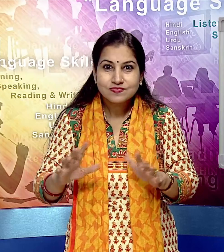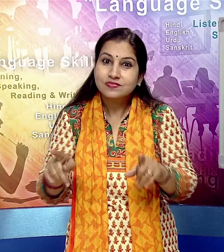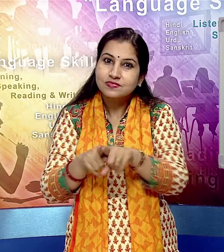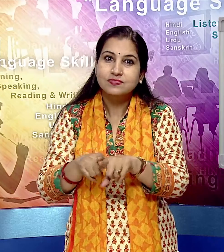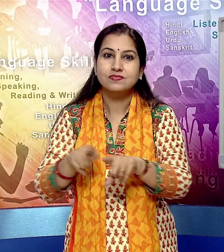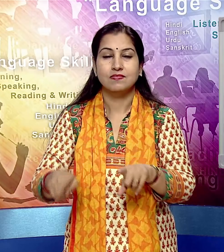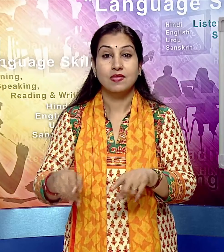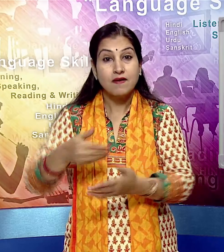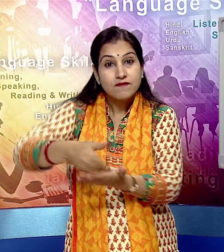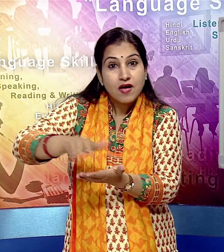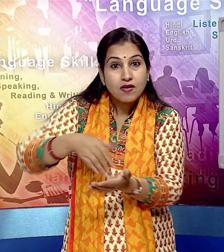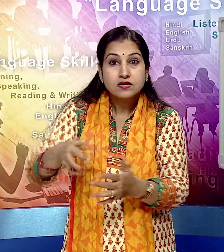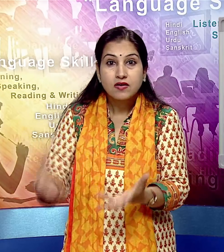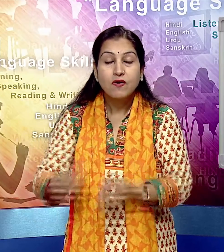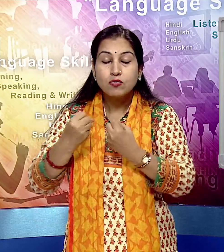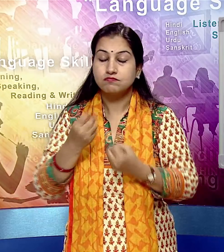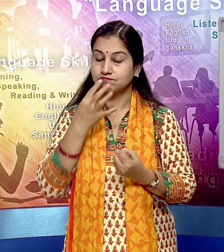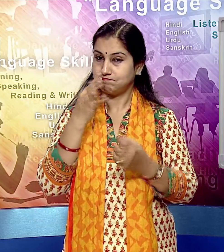Fried foods are found to be tastier,